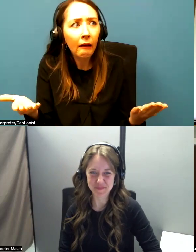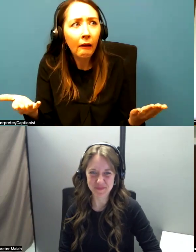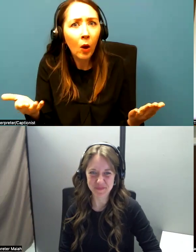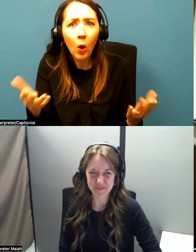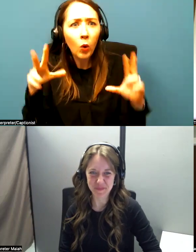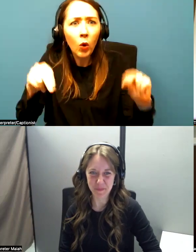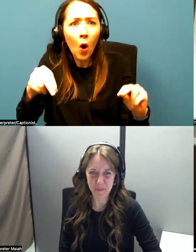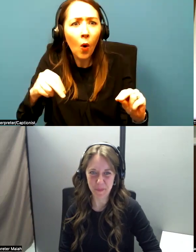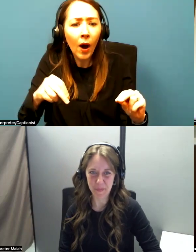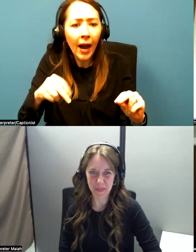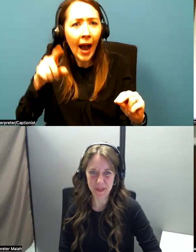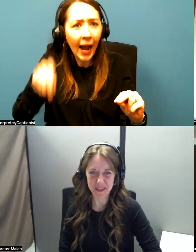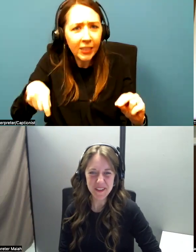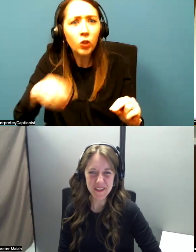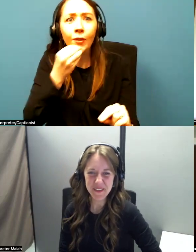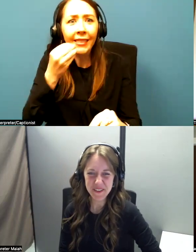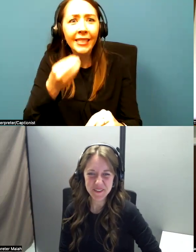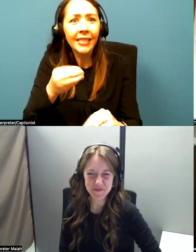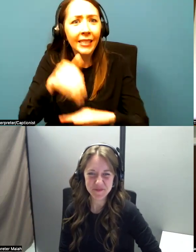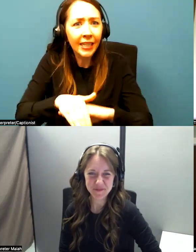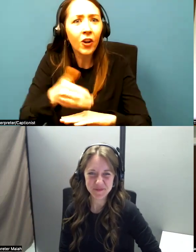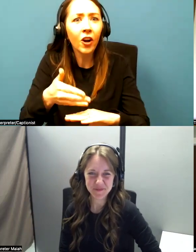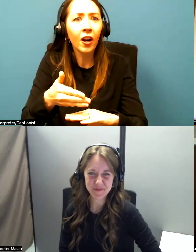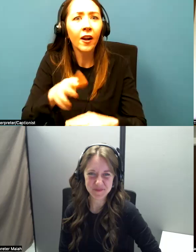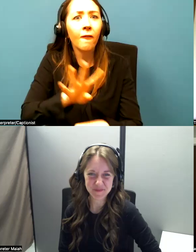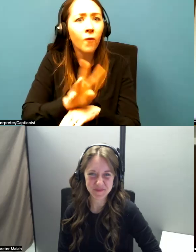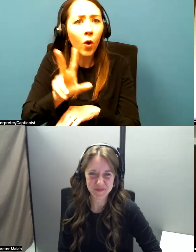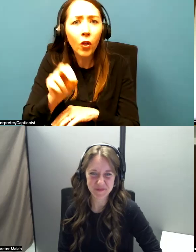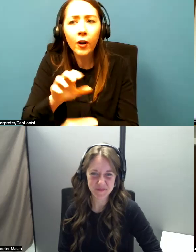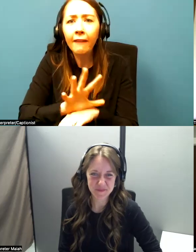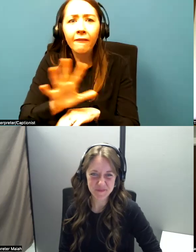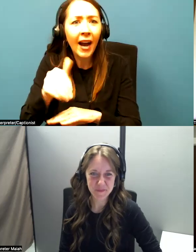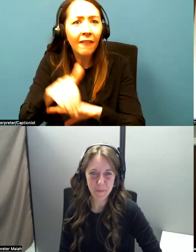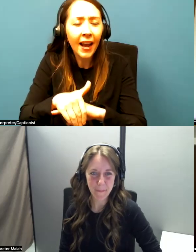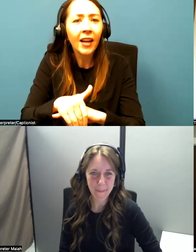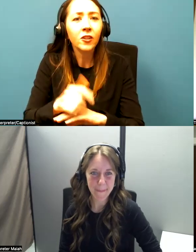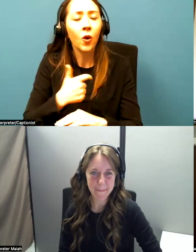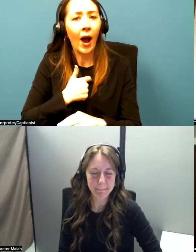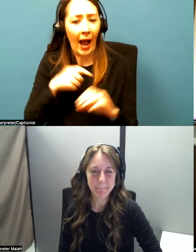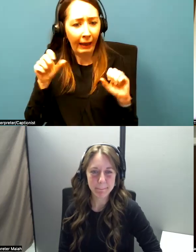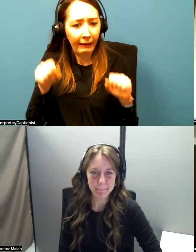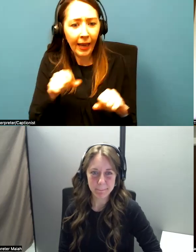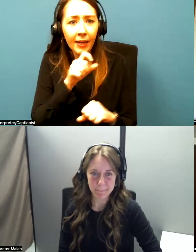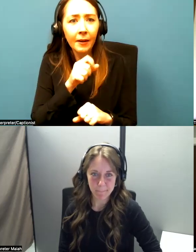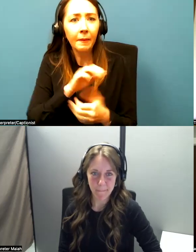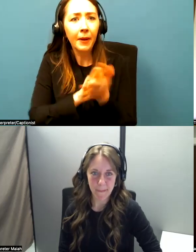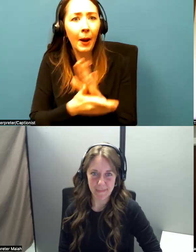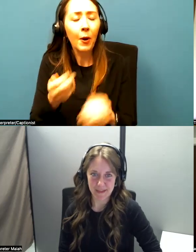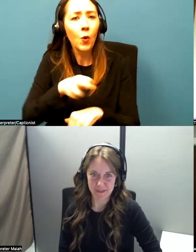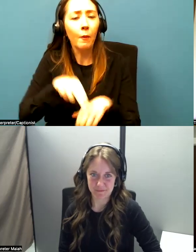No, I need to eat dinner at 4:30 or 5 p.m. so that I can be a normal